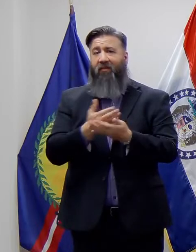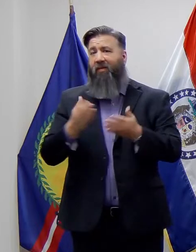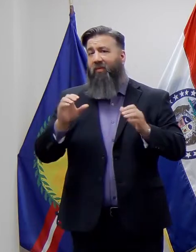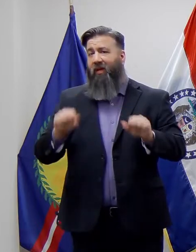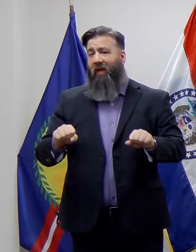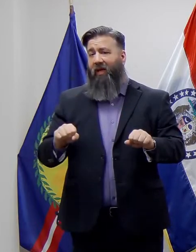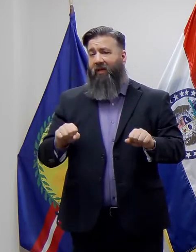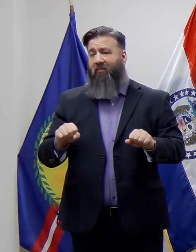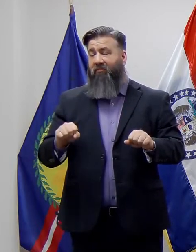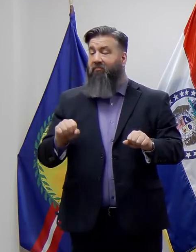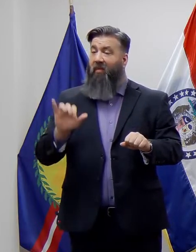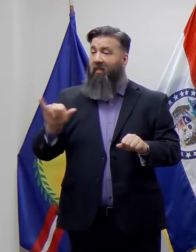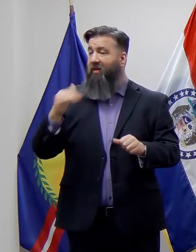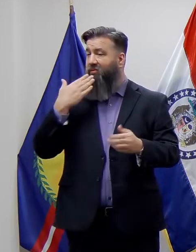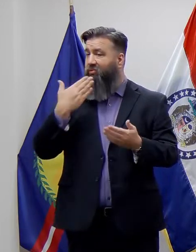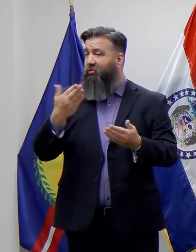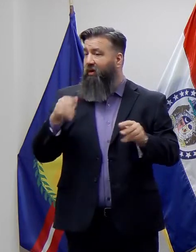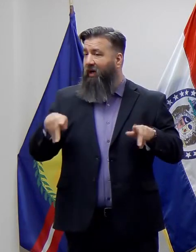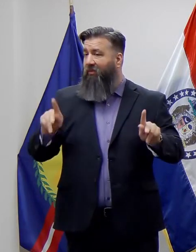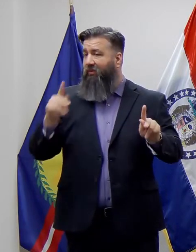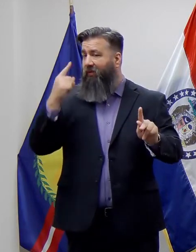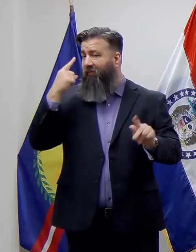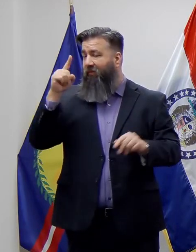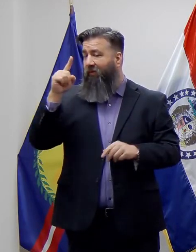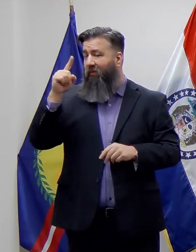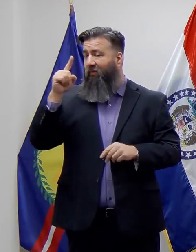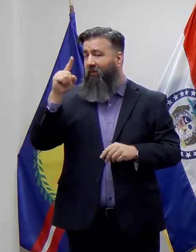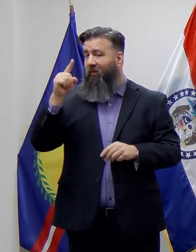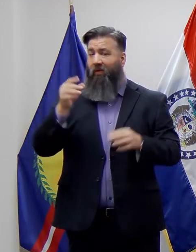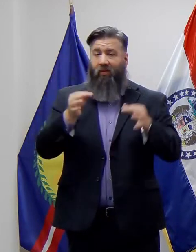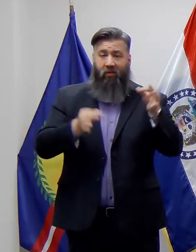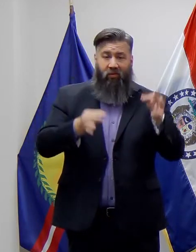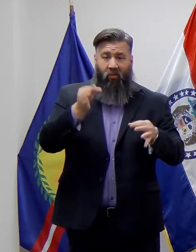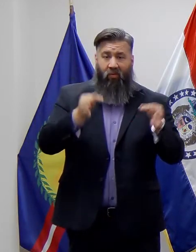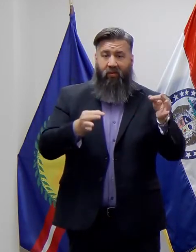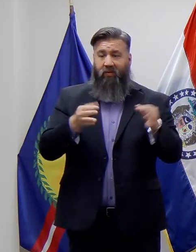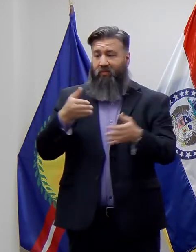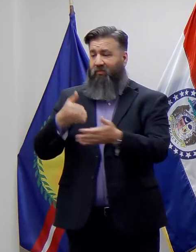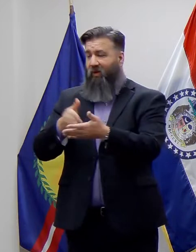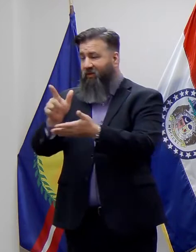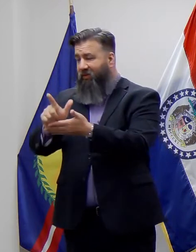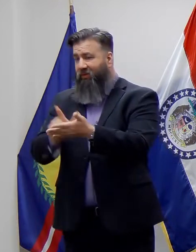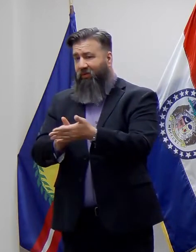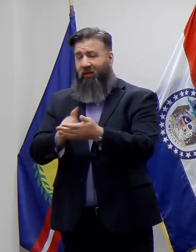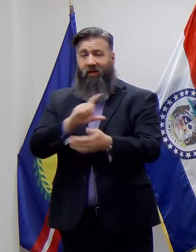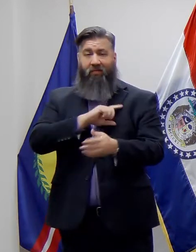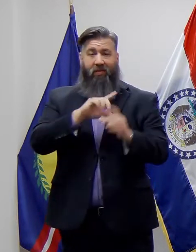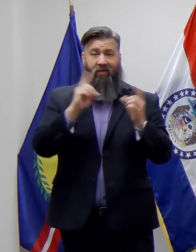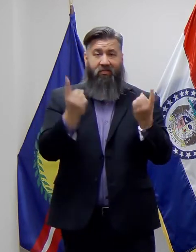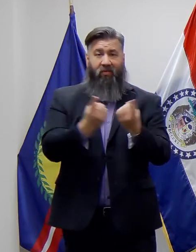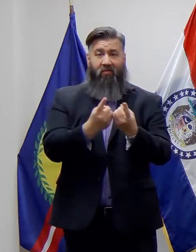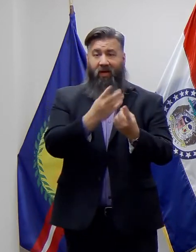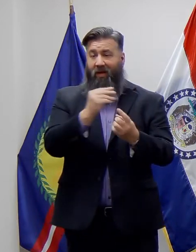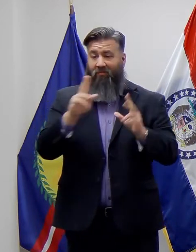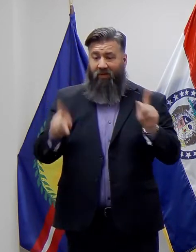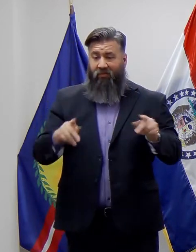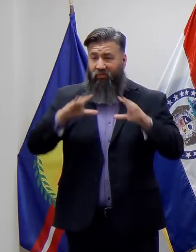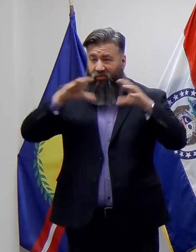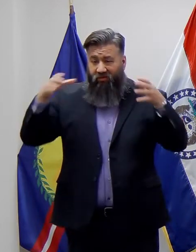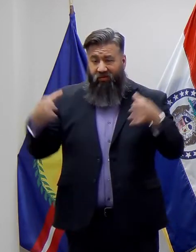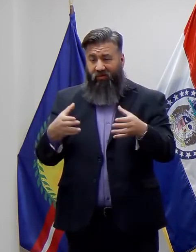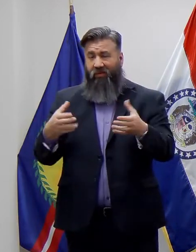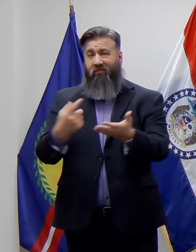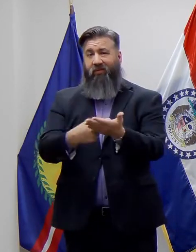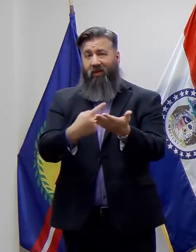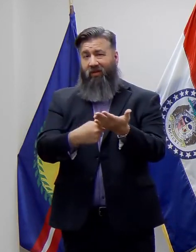good opportunity for our courts, our prosecuting attorney, our police department, and our citizens to get together and to talk